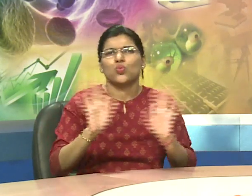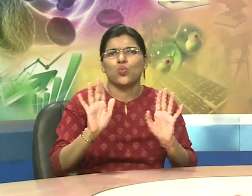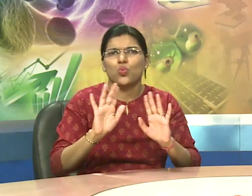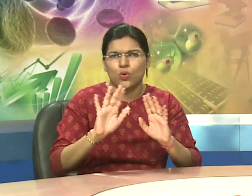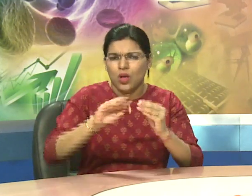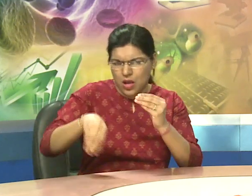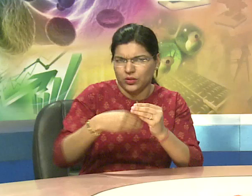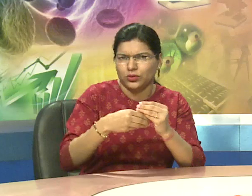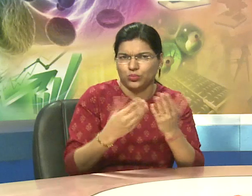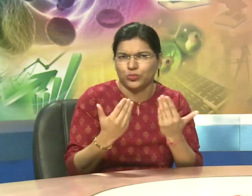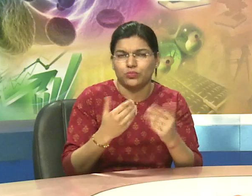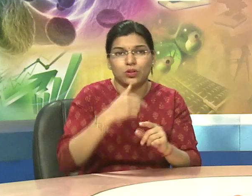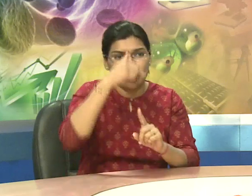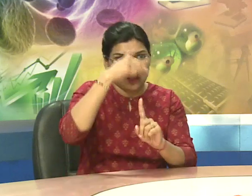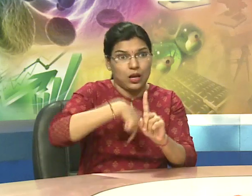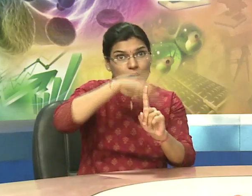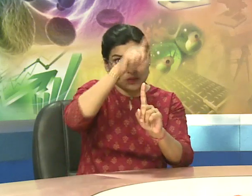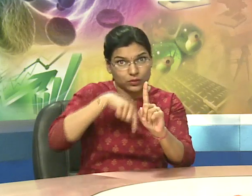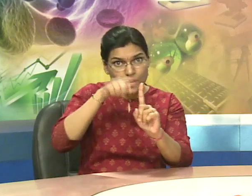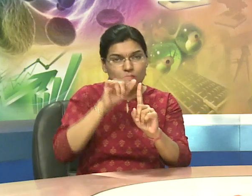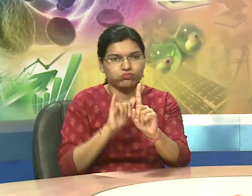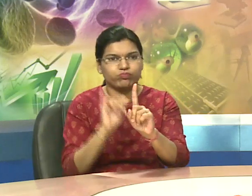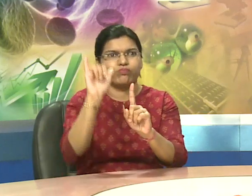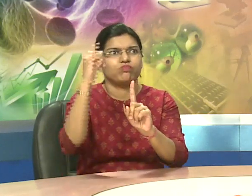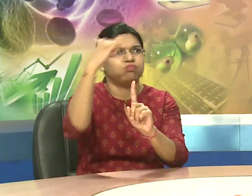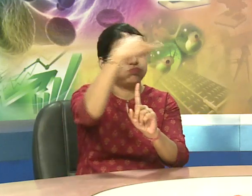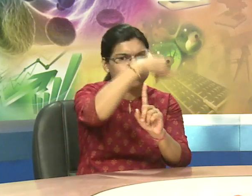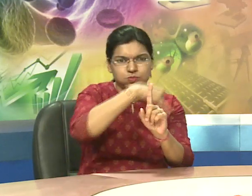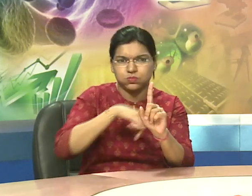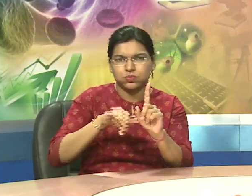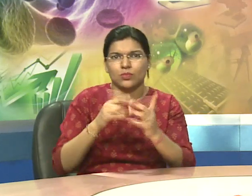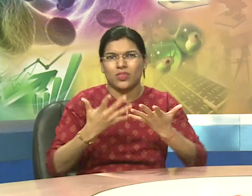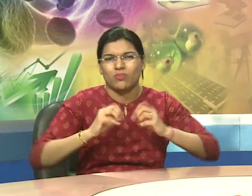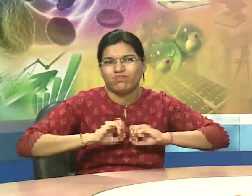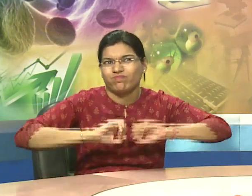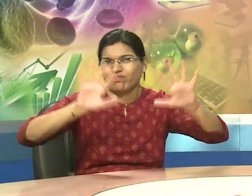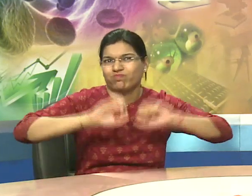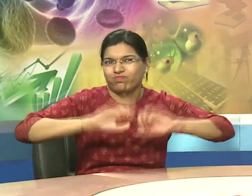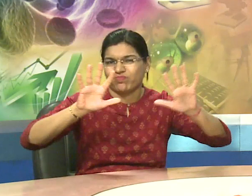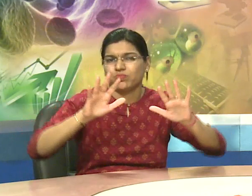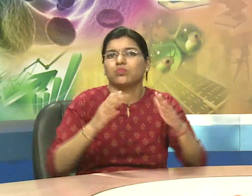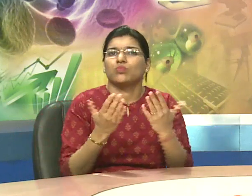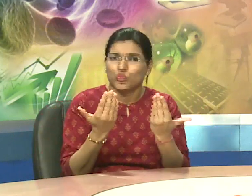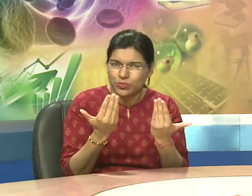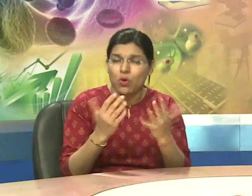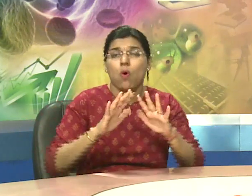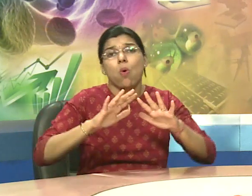Air transport are in classified two parts. First